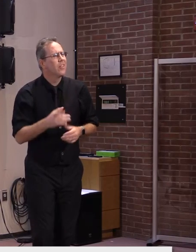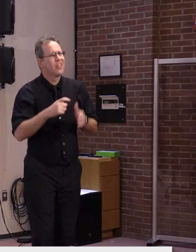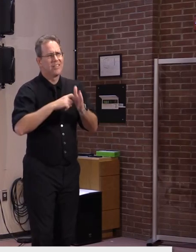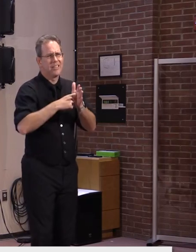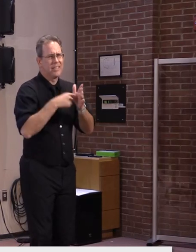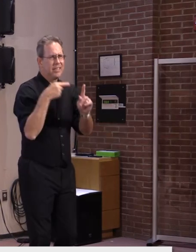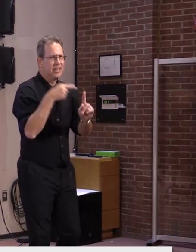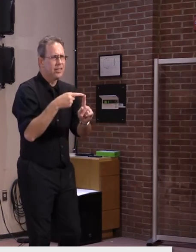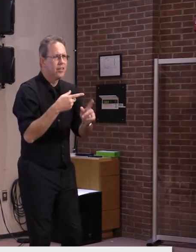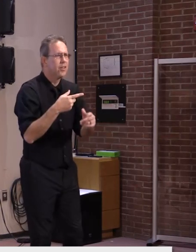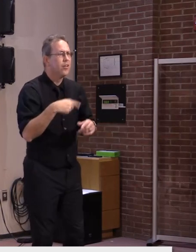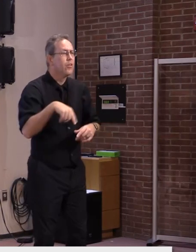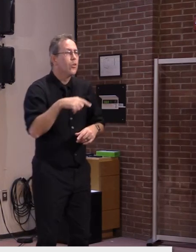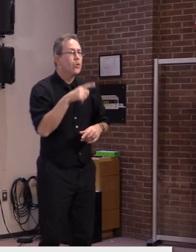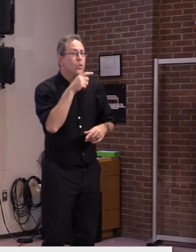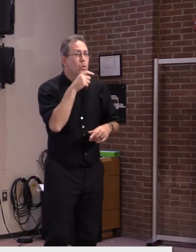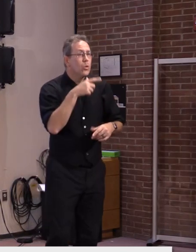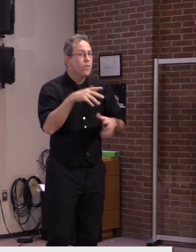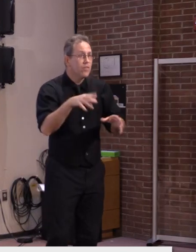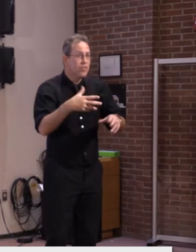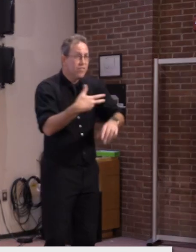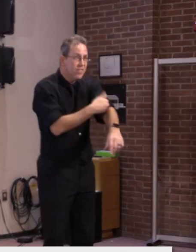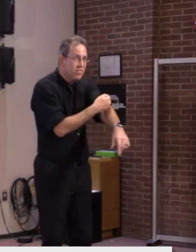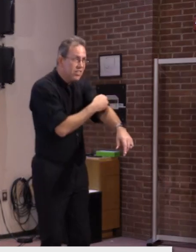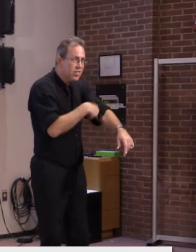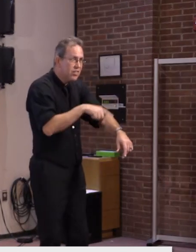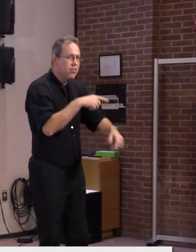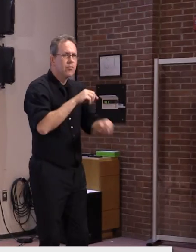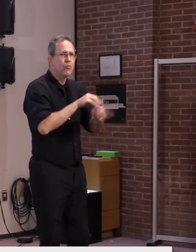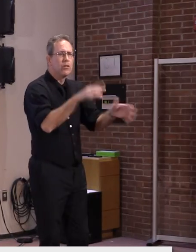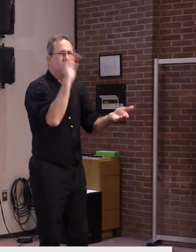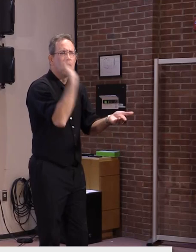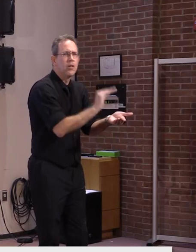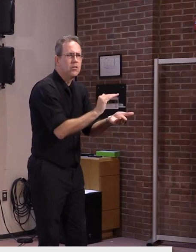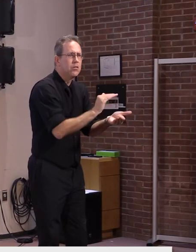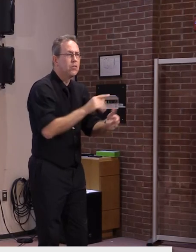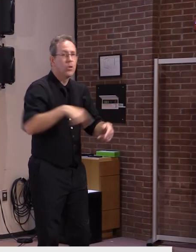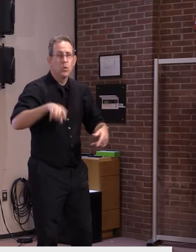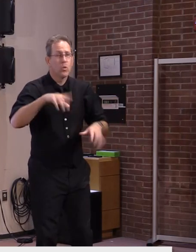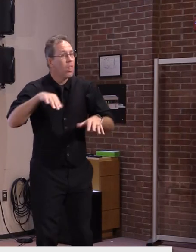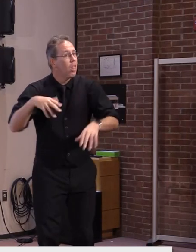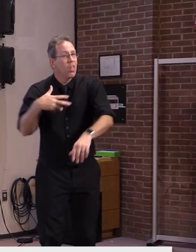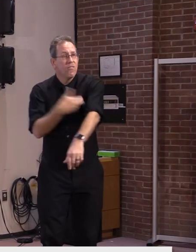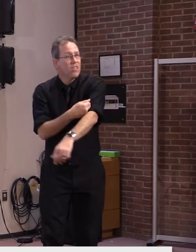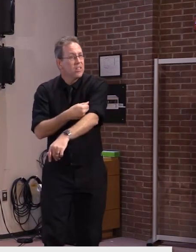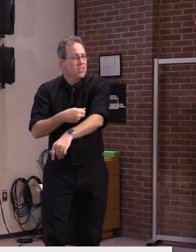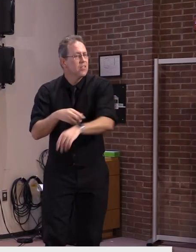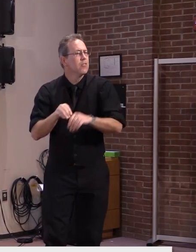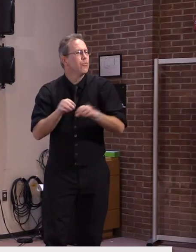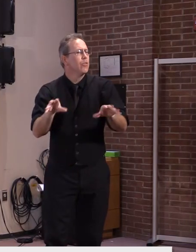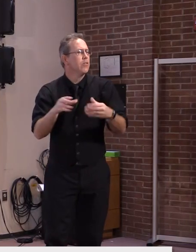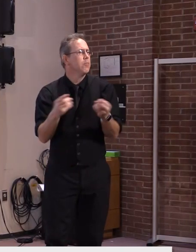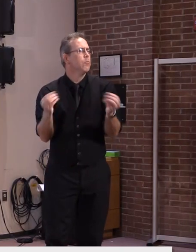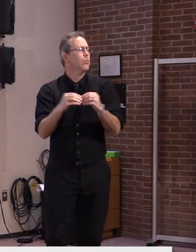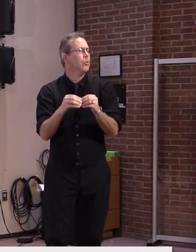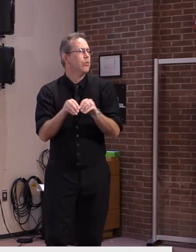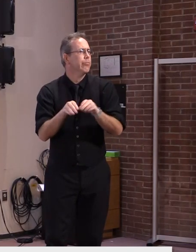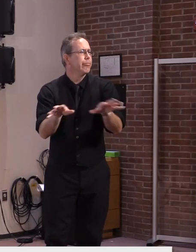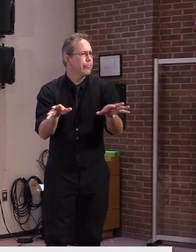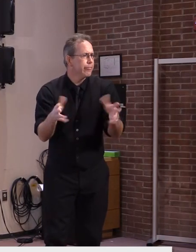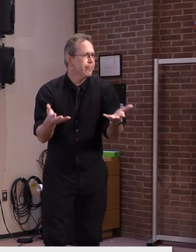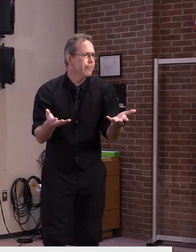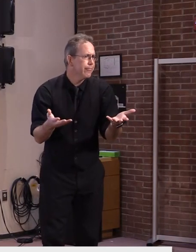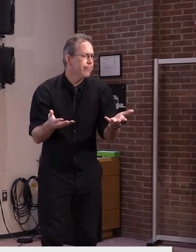the most vaccinated have the lowest prevalence rate. Those that unfortunately don't have access to the vaccine are seeing the highest rates at the